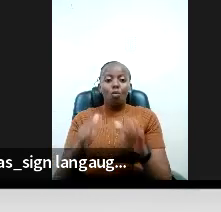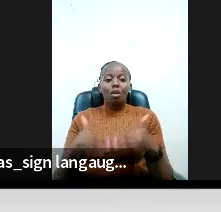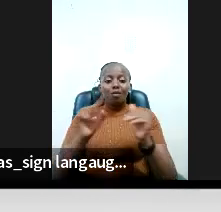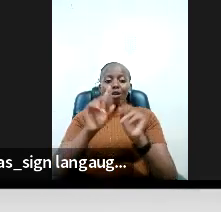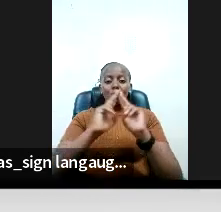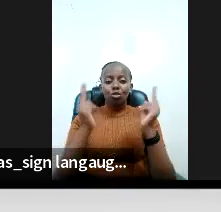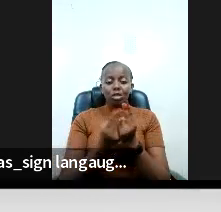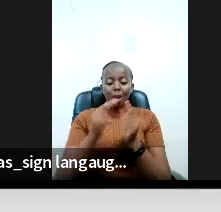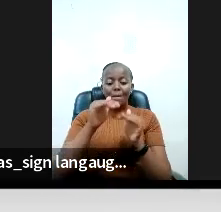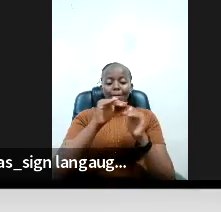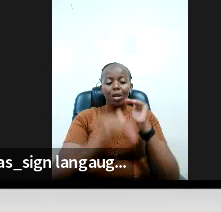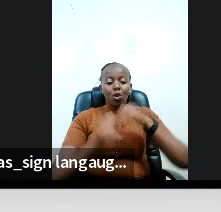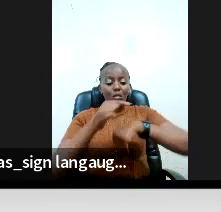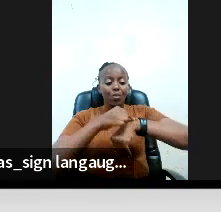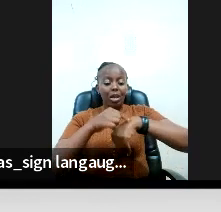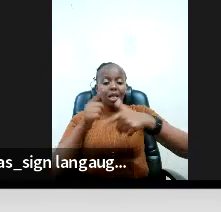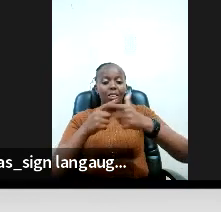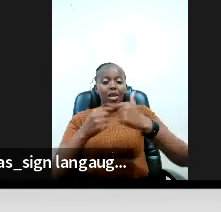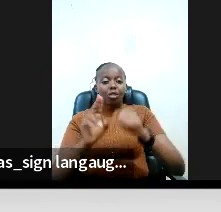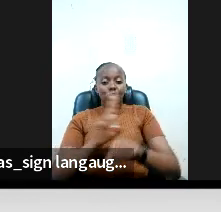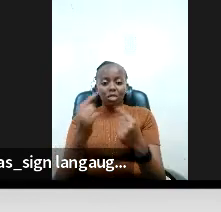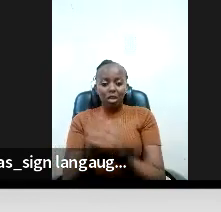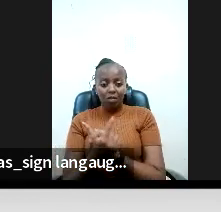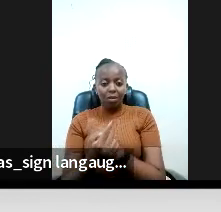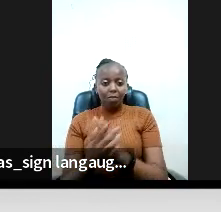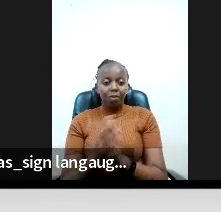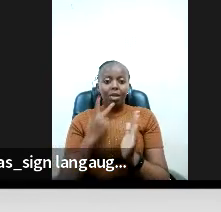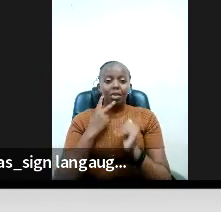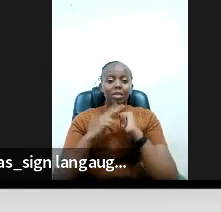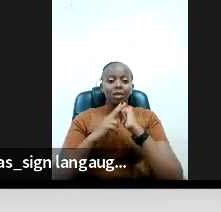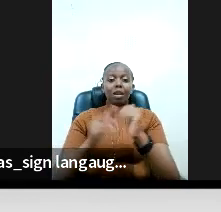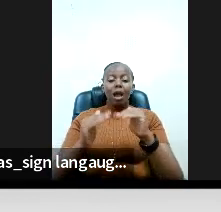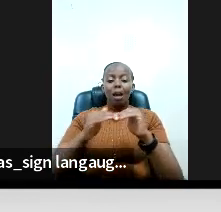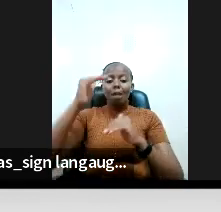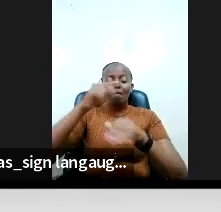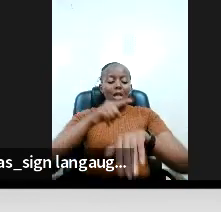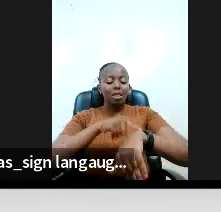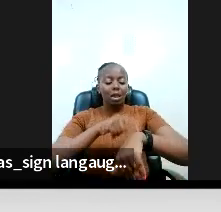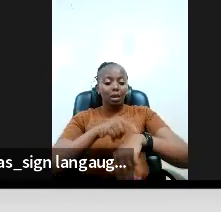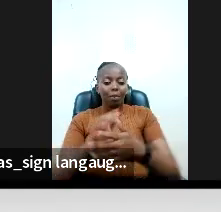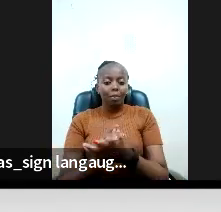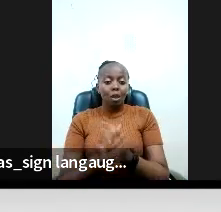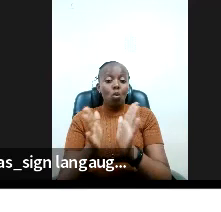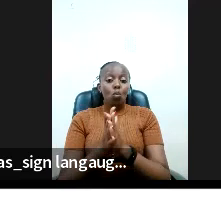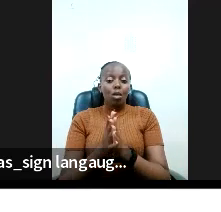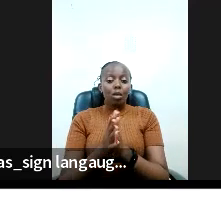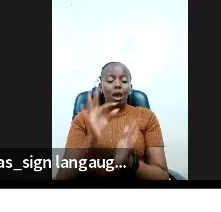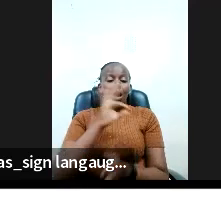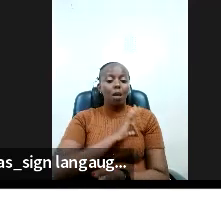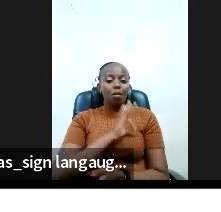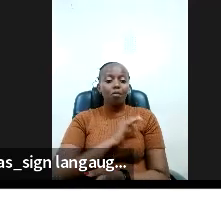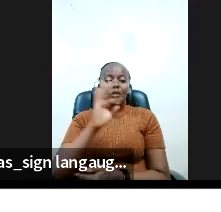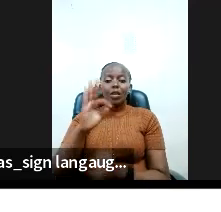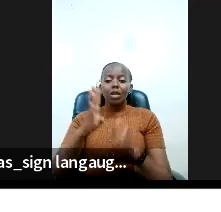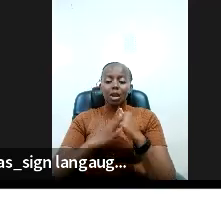knee prosthetic is USD 500 and USD 700 for above the knee, with a profit margin of 39%